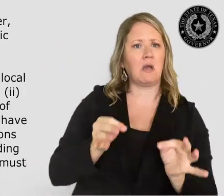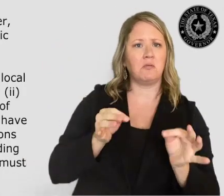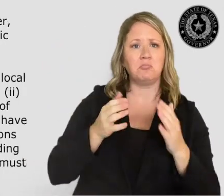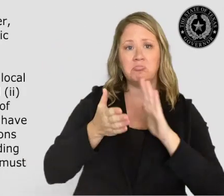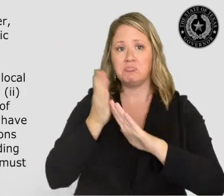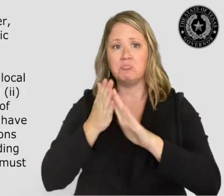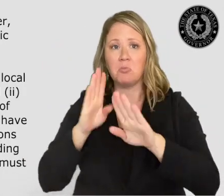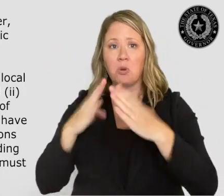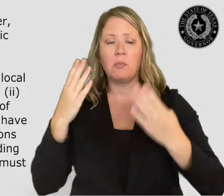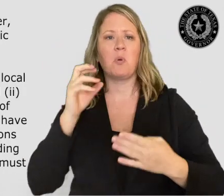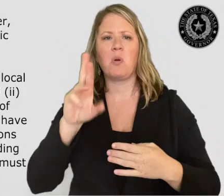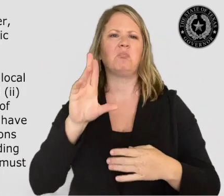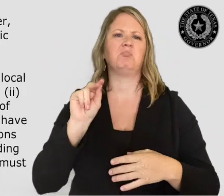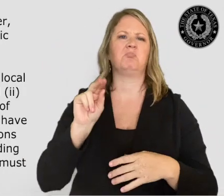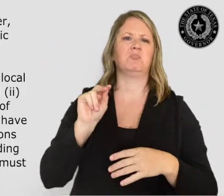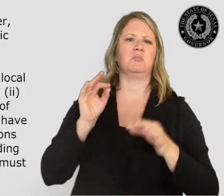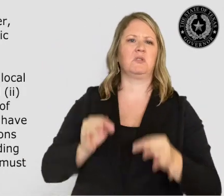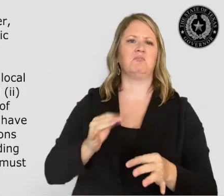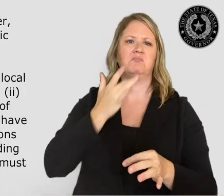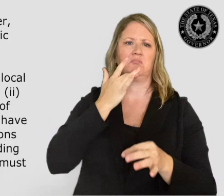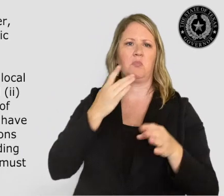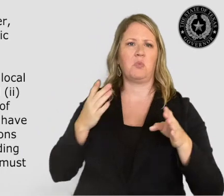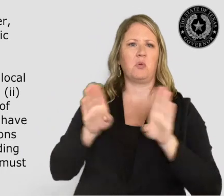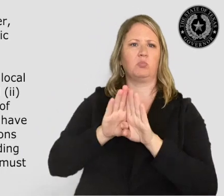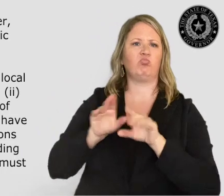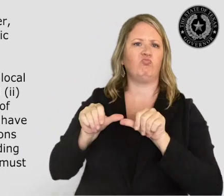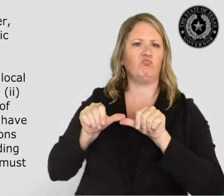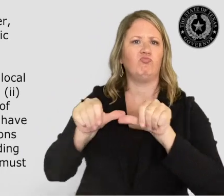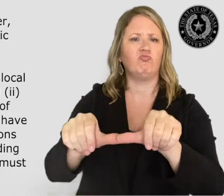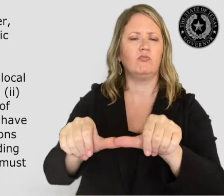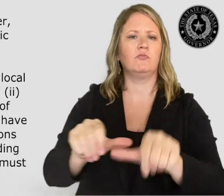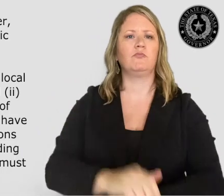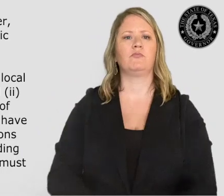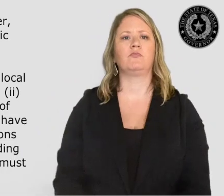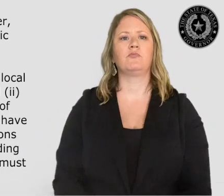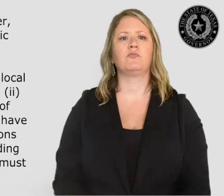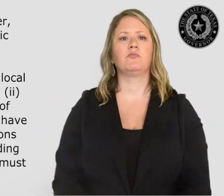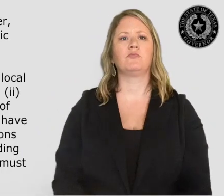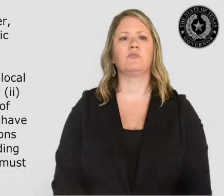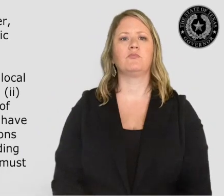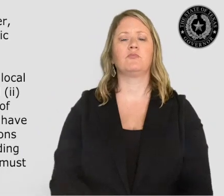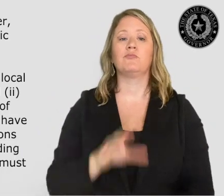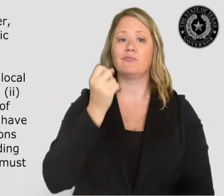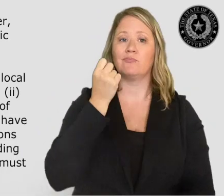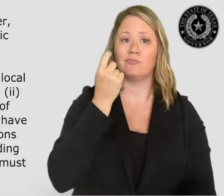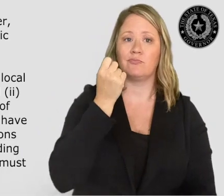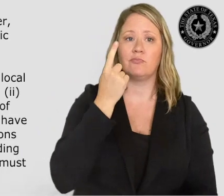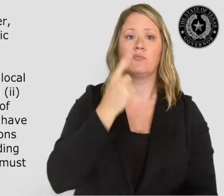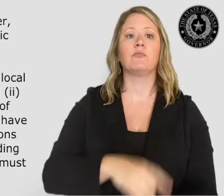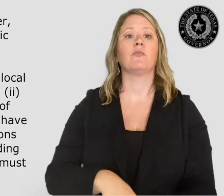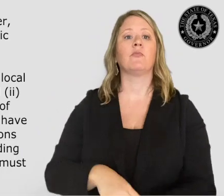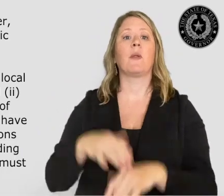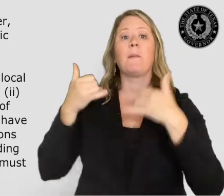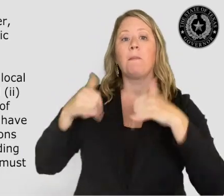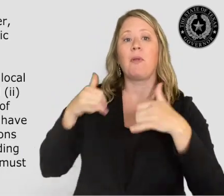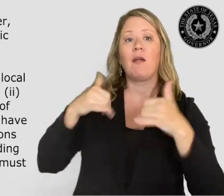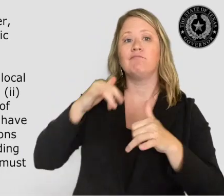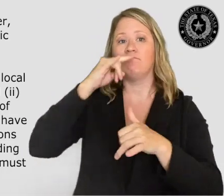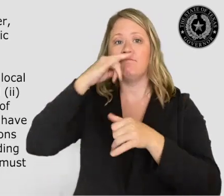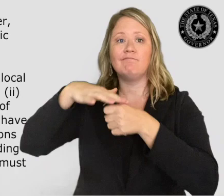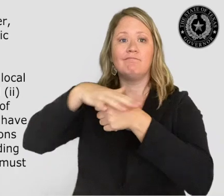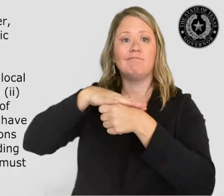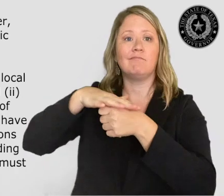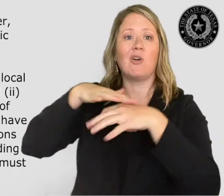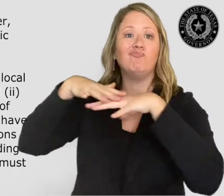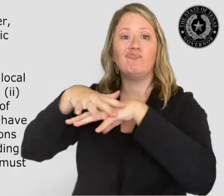that local public facilities may so operate only if permitted by the local government, and any components of the facilities